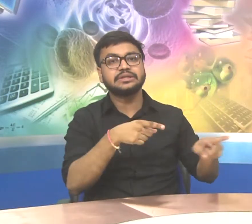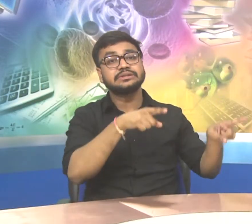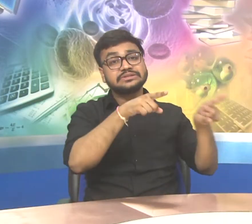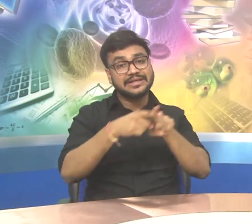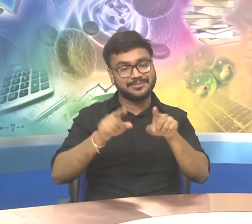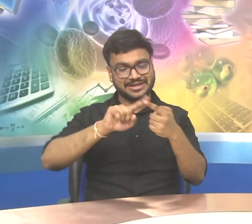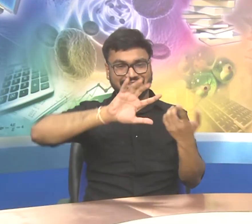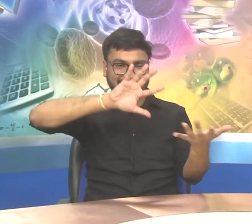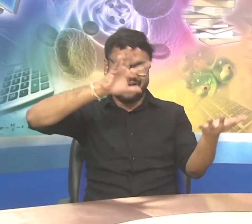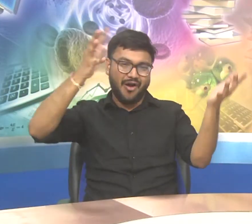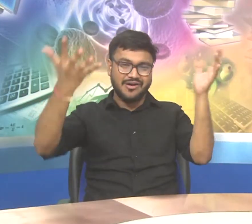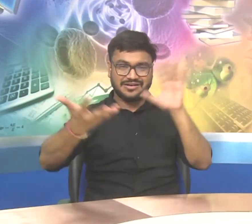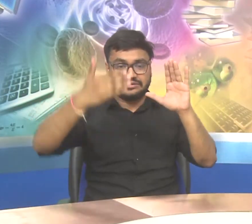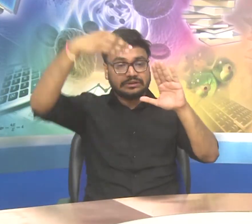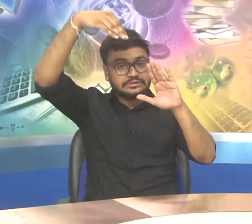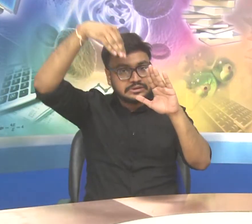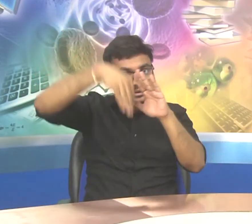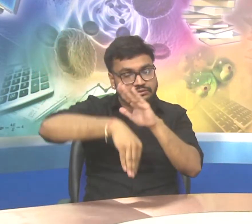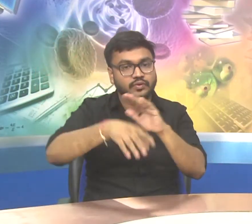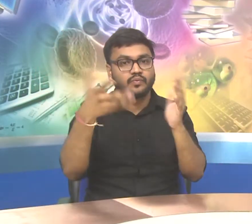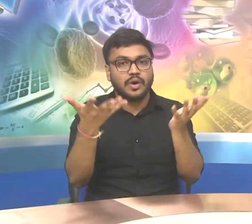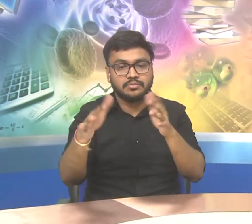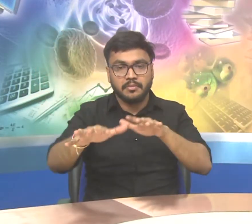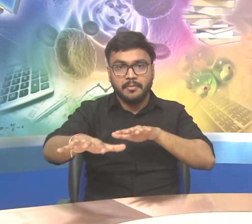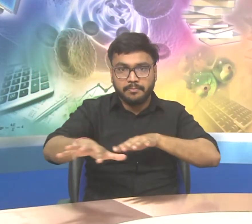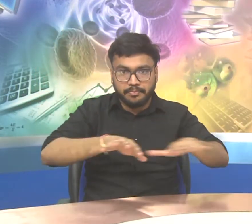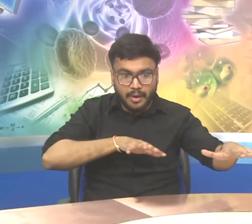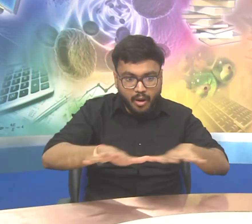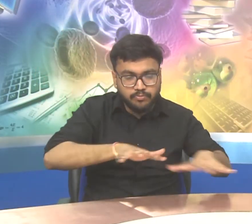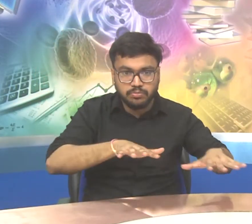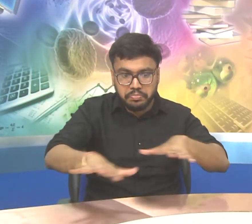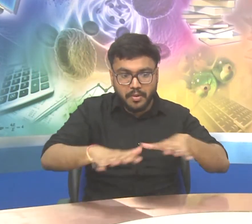It means causing great damage or destruction.